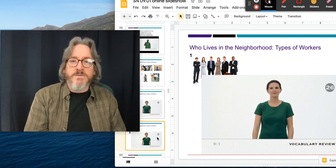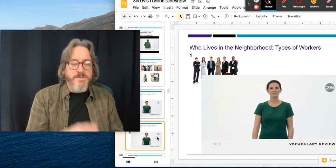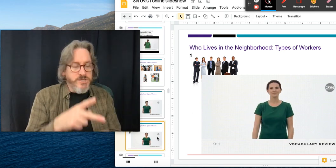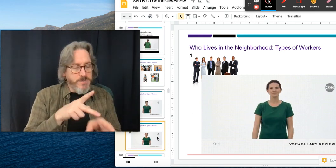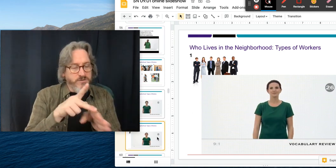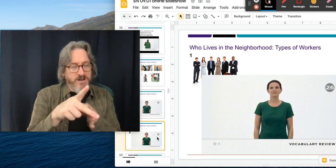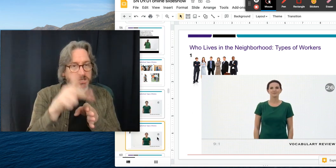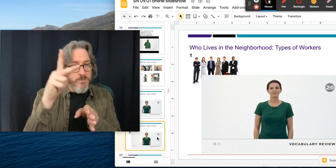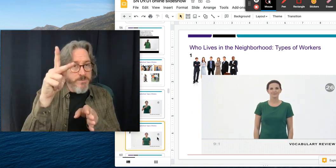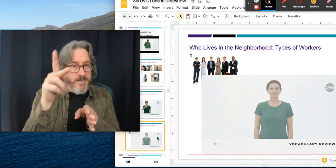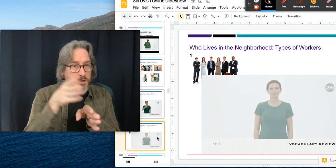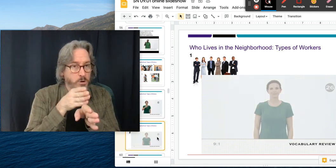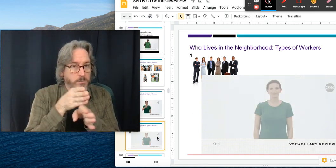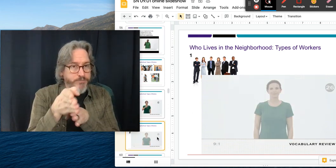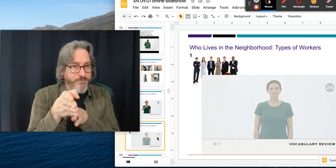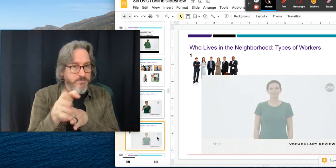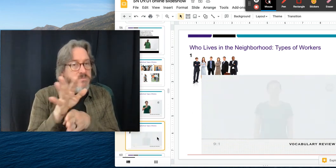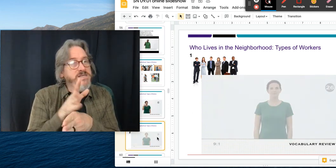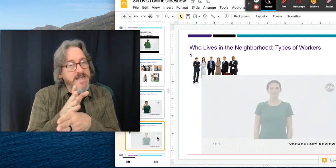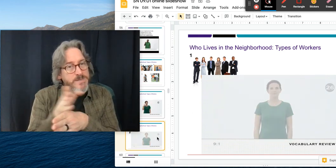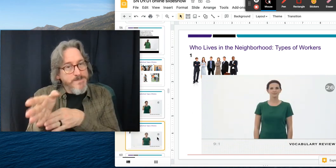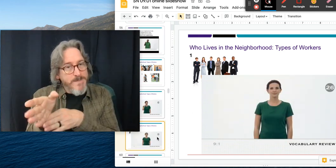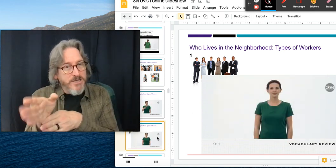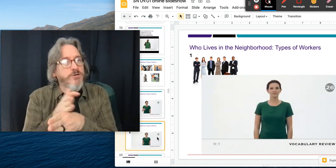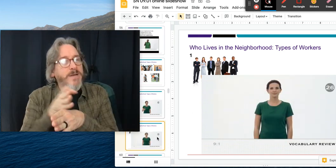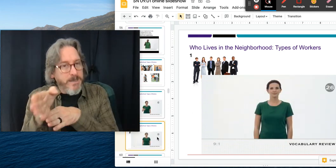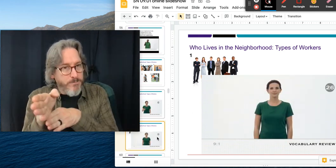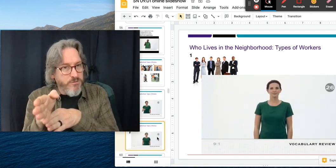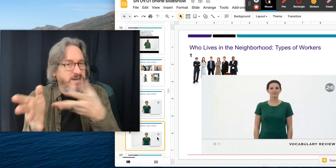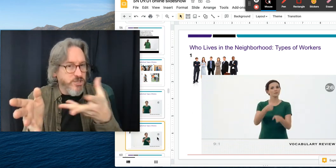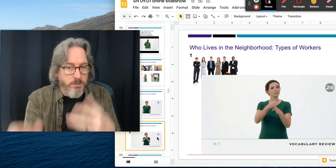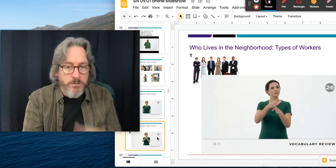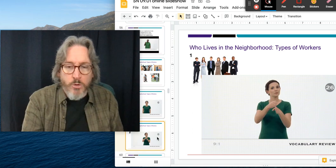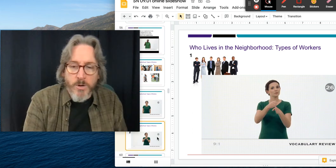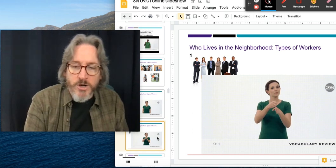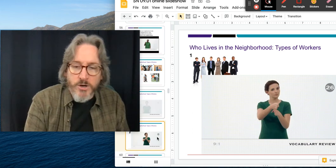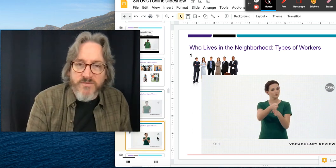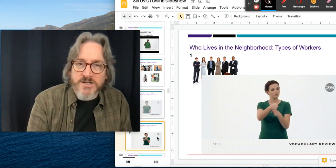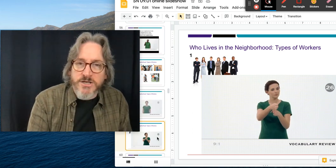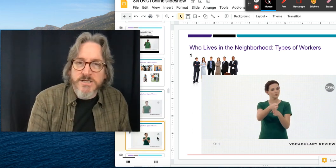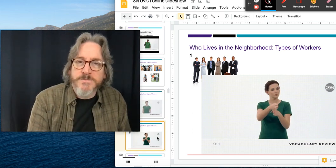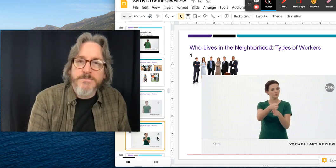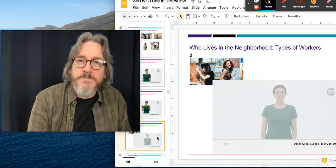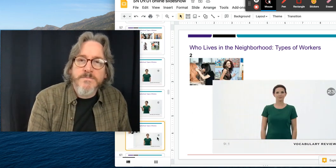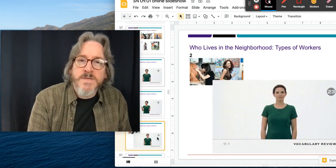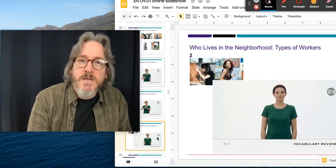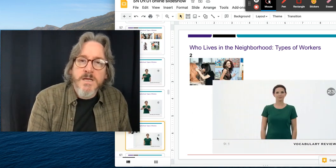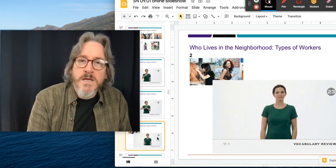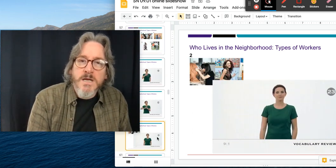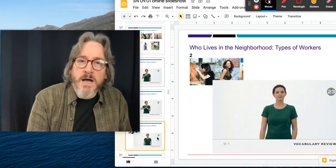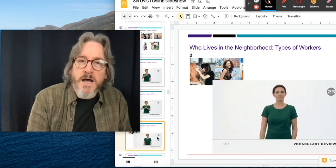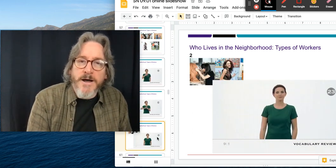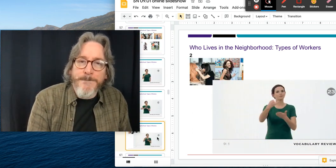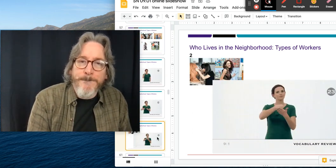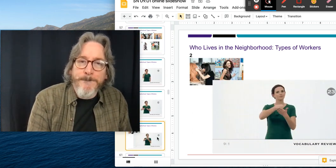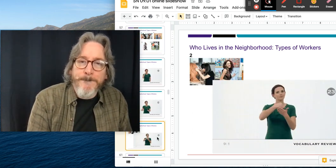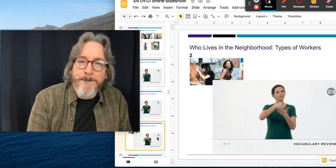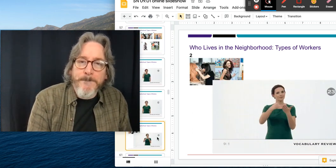And sometimes you see professional with a P, or same as major, meaning professional, or what your profession is.